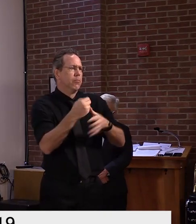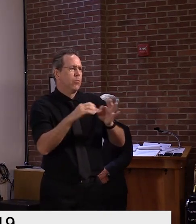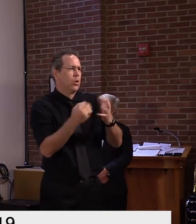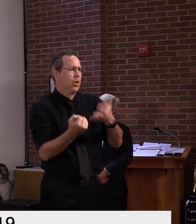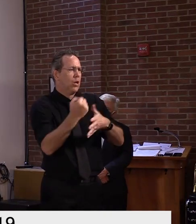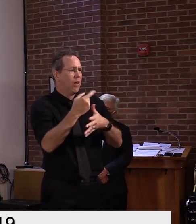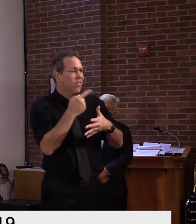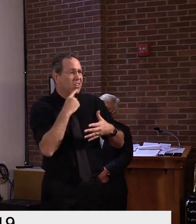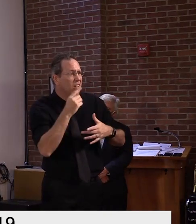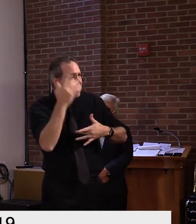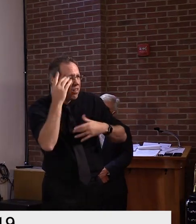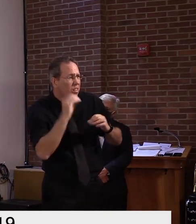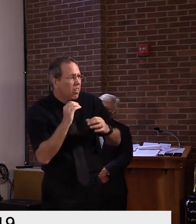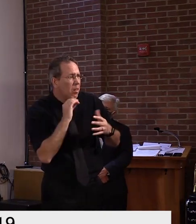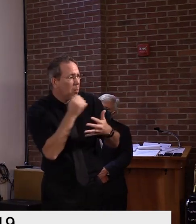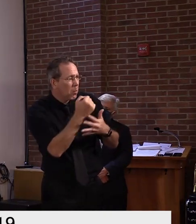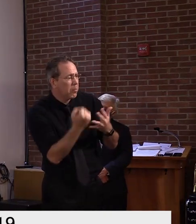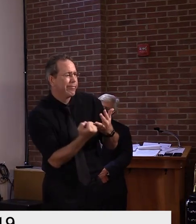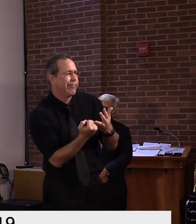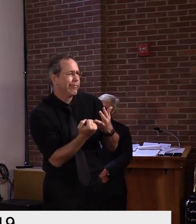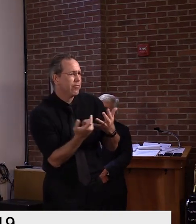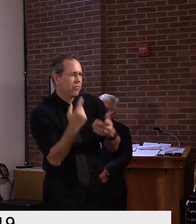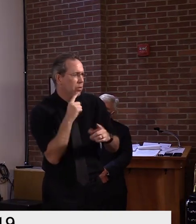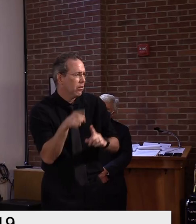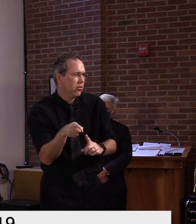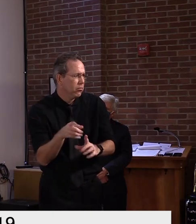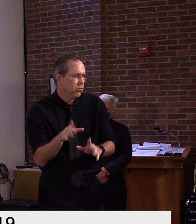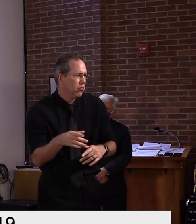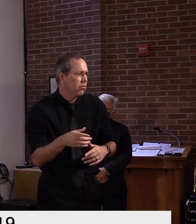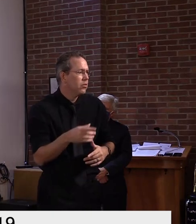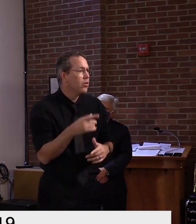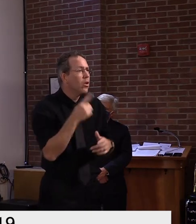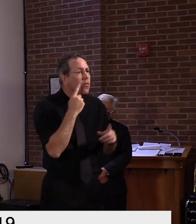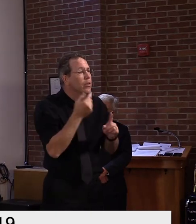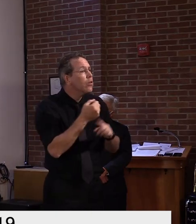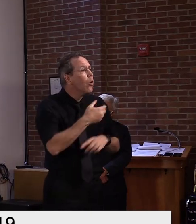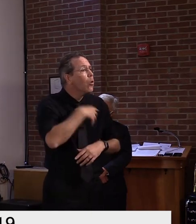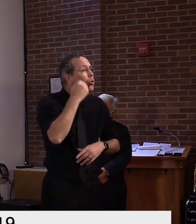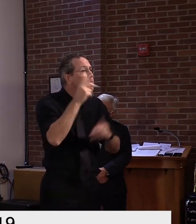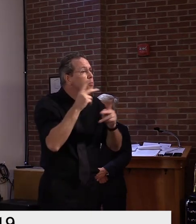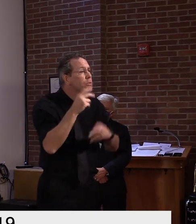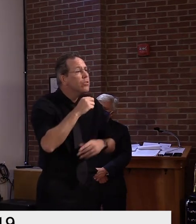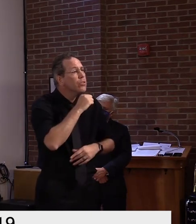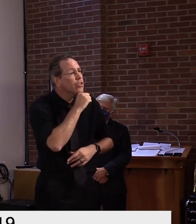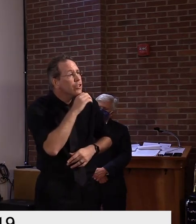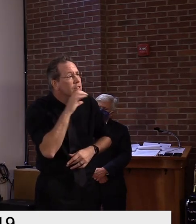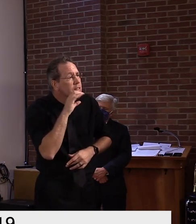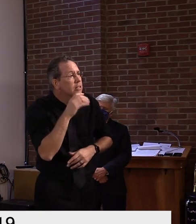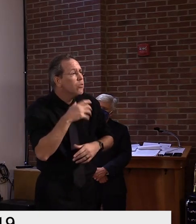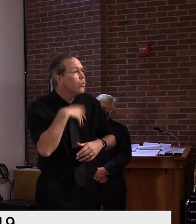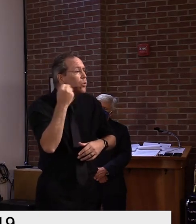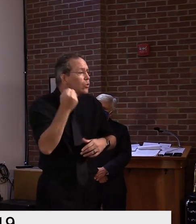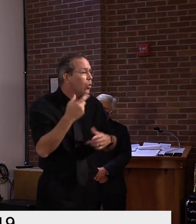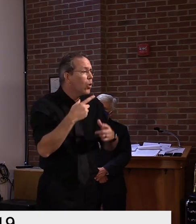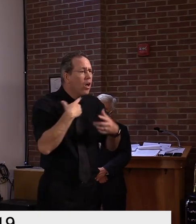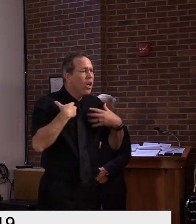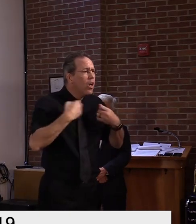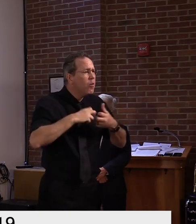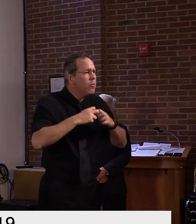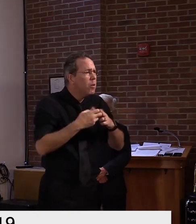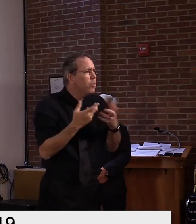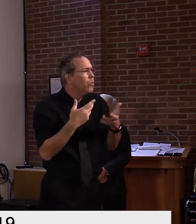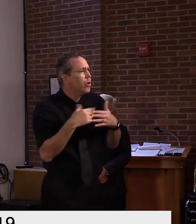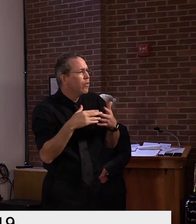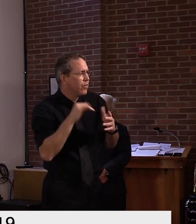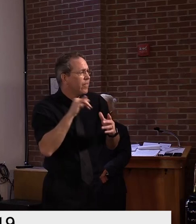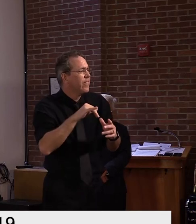might be at higher risk, if you will, in a vulnerable population. So I think that that is what you're seeing